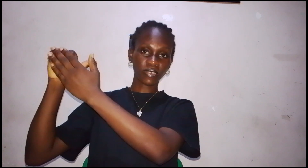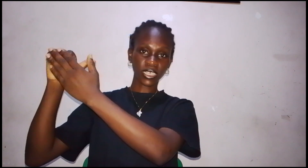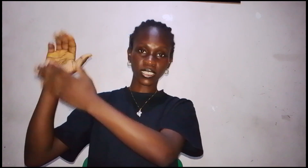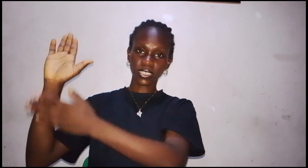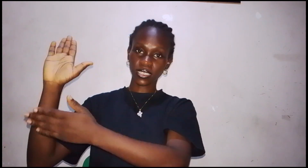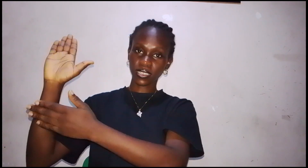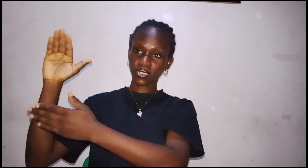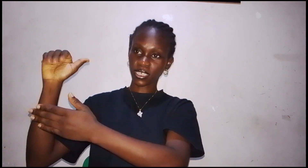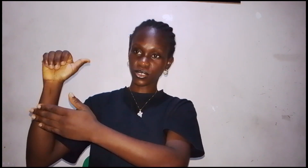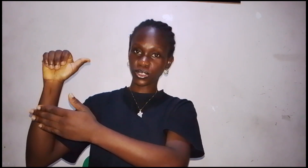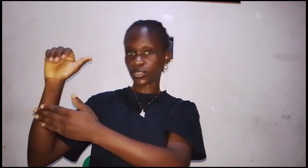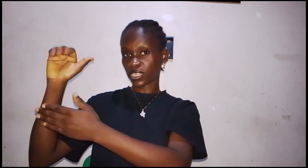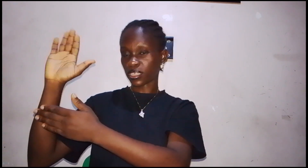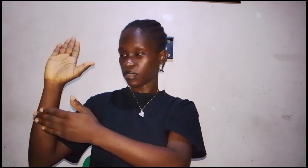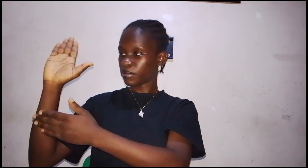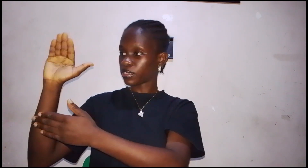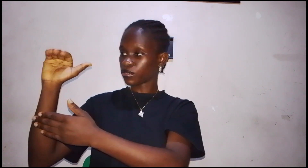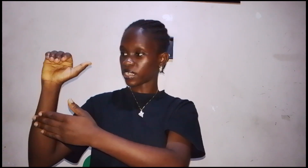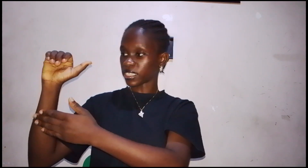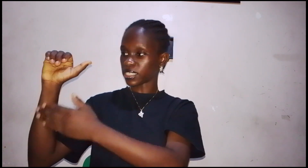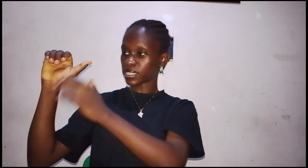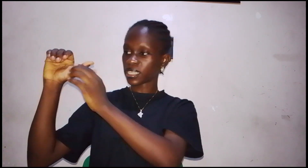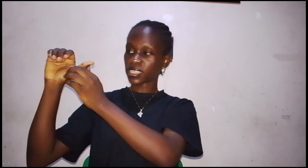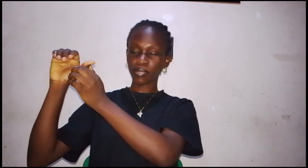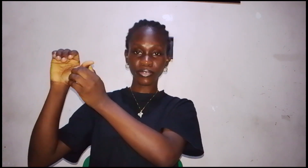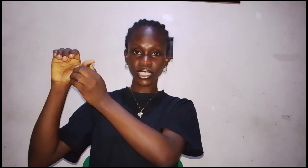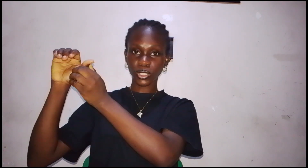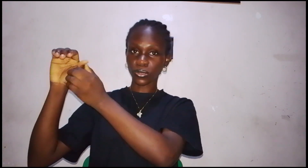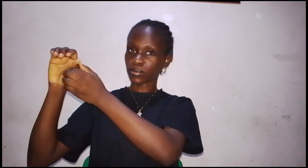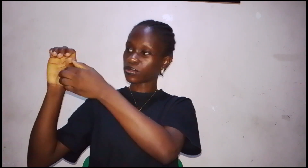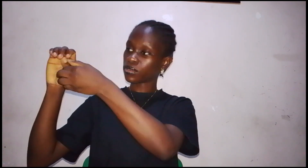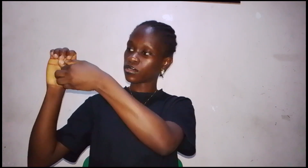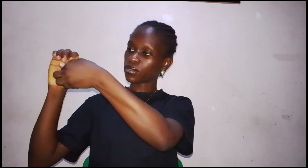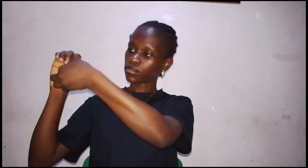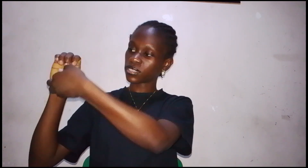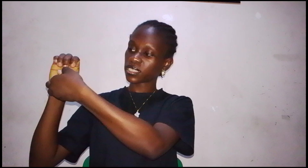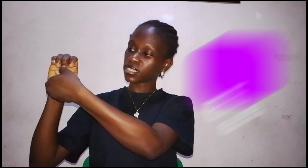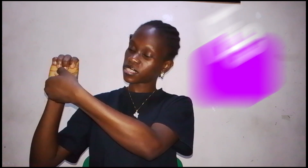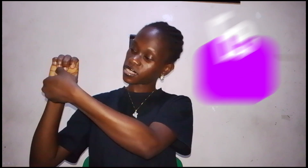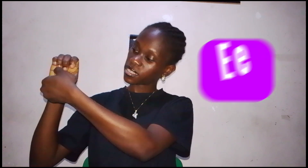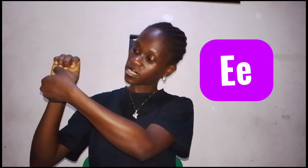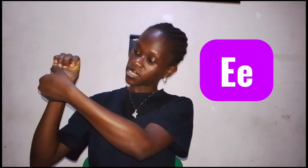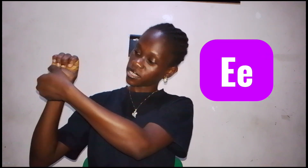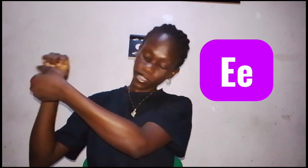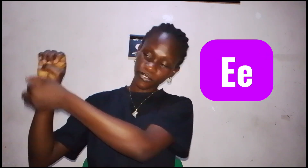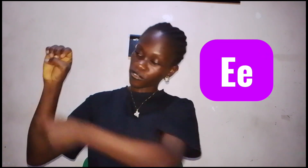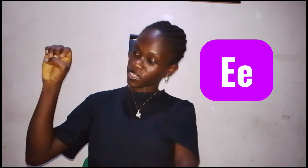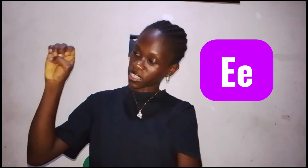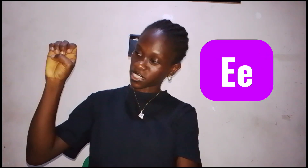over like this, like you're doing your A, bend it over like this. Then bring this thumb underneath the 4